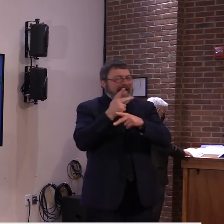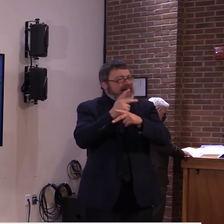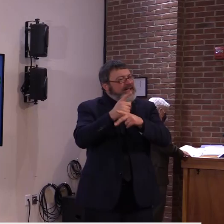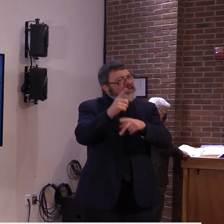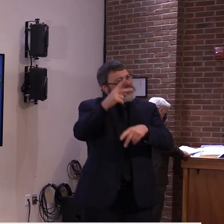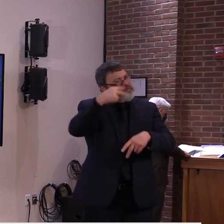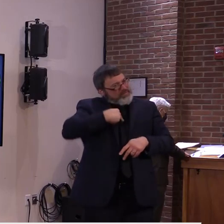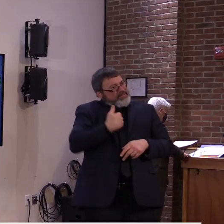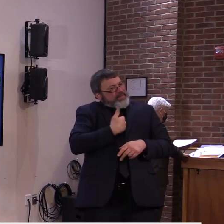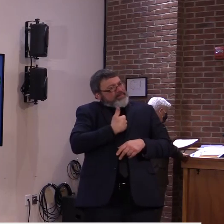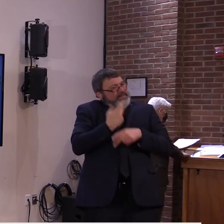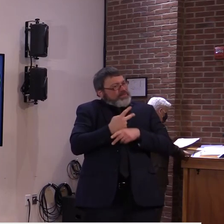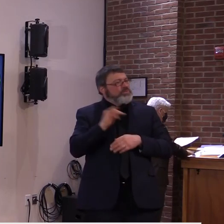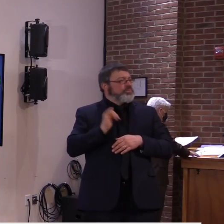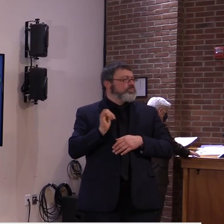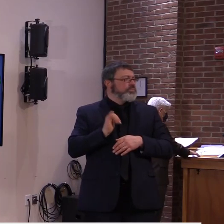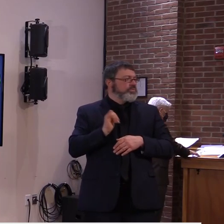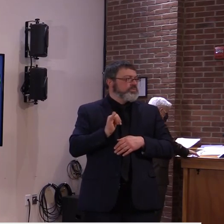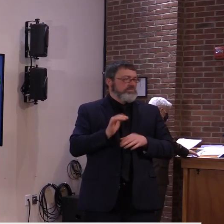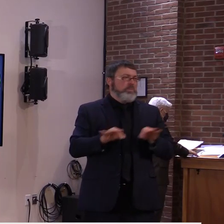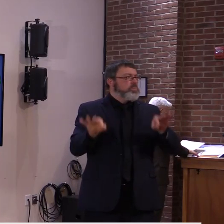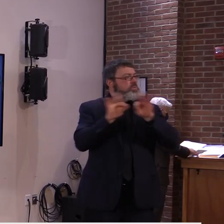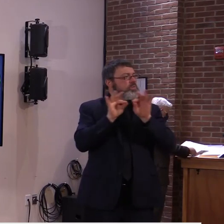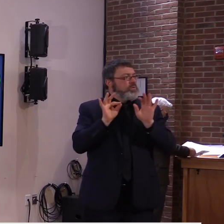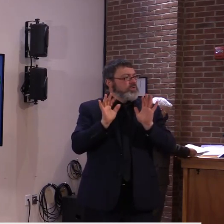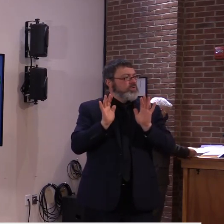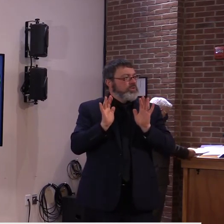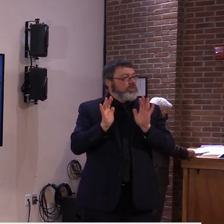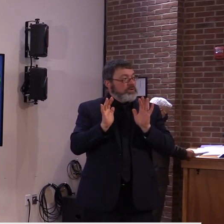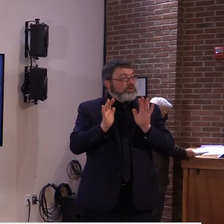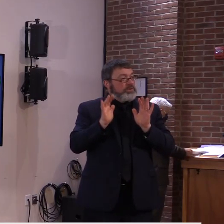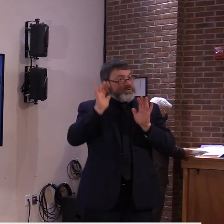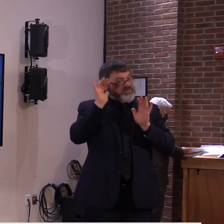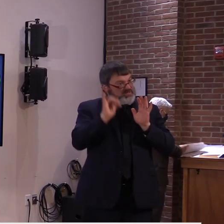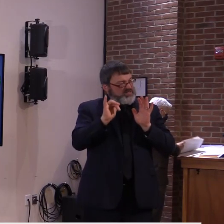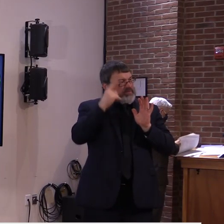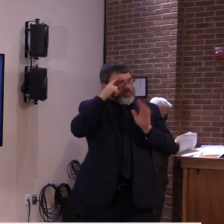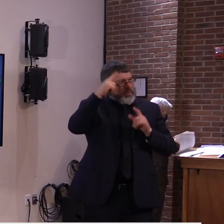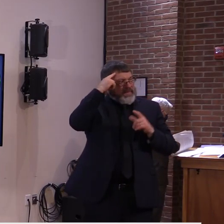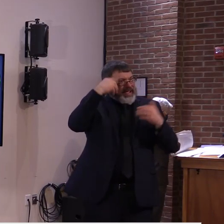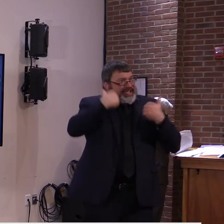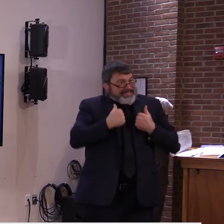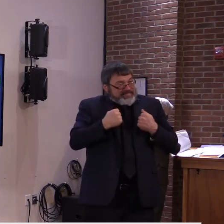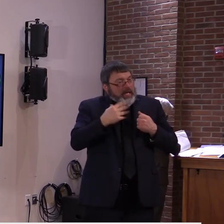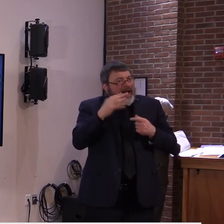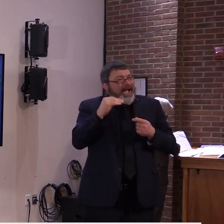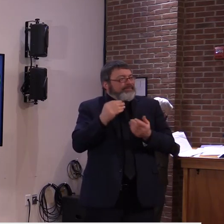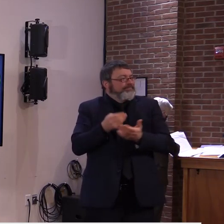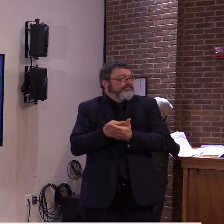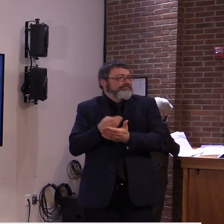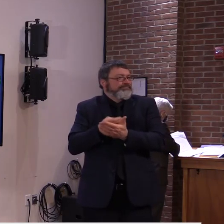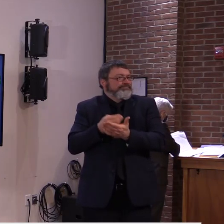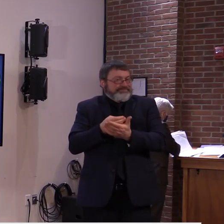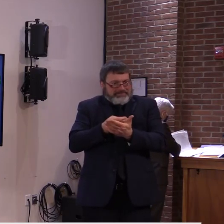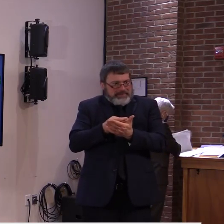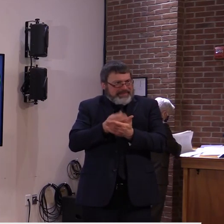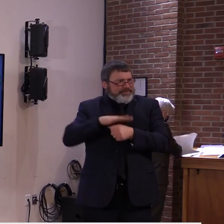food. Many Vermonters are at risk for food insecurity, struggling to find help feeding their